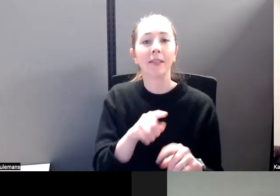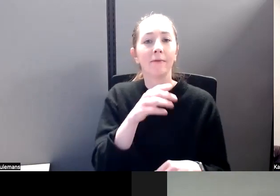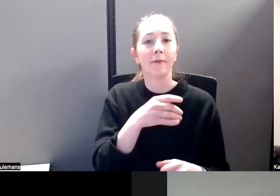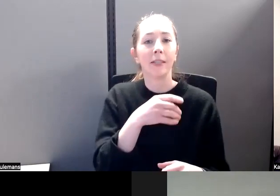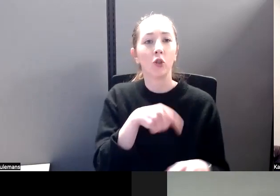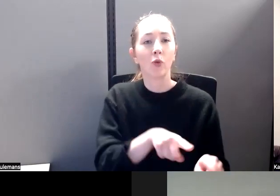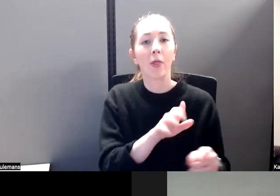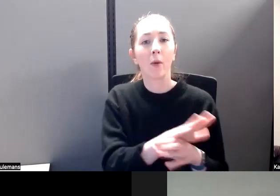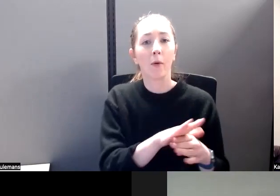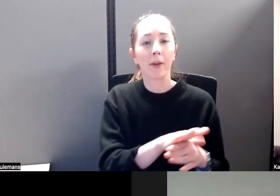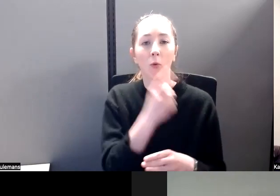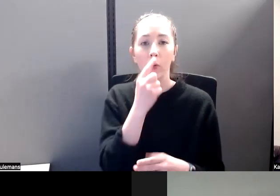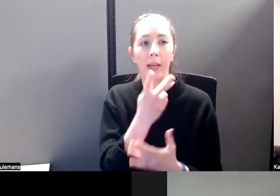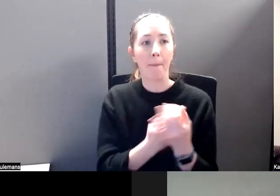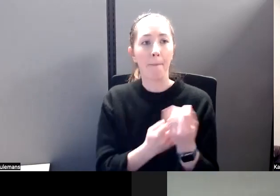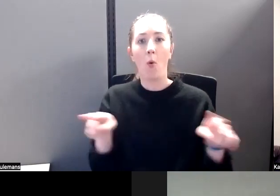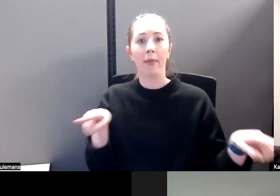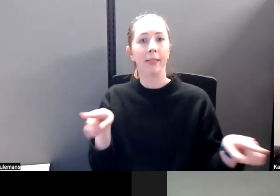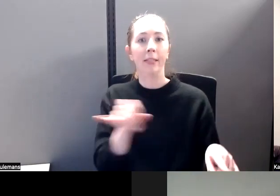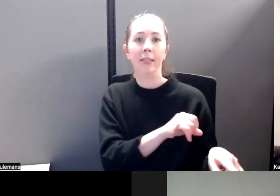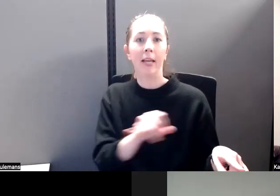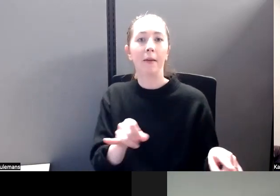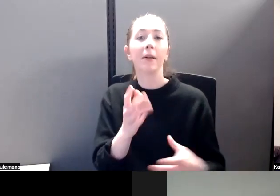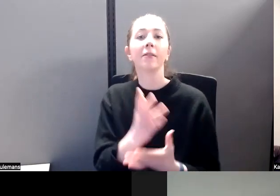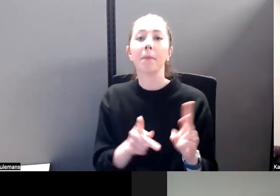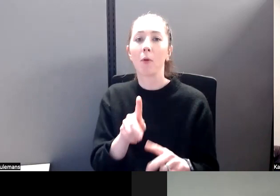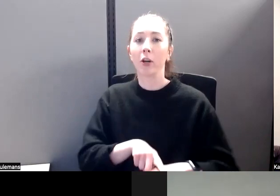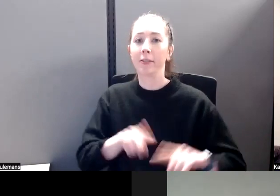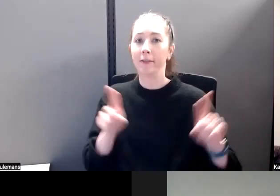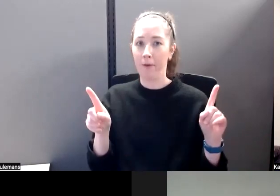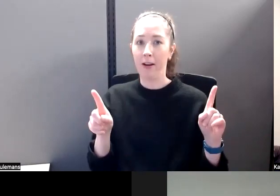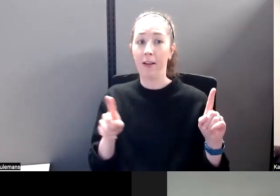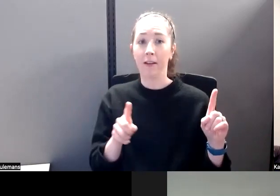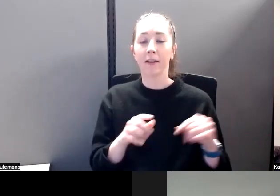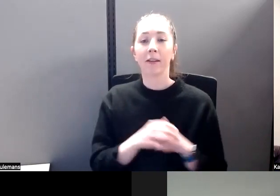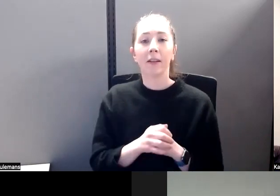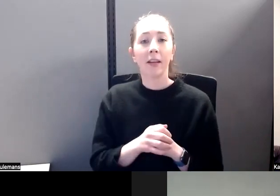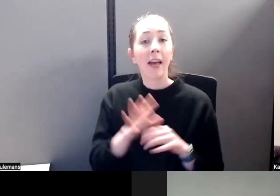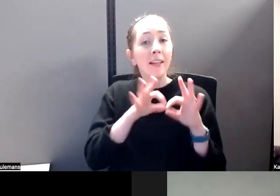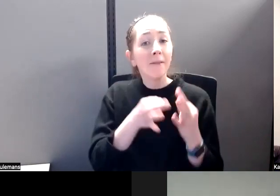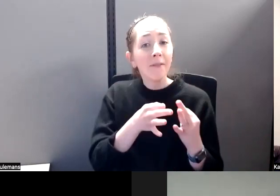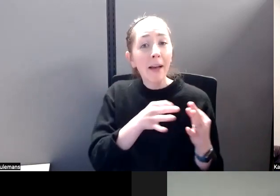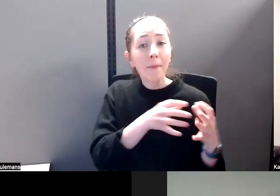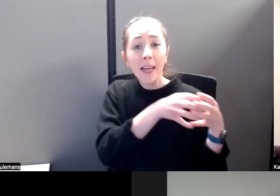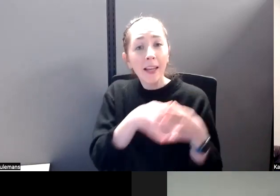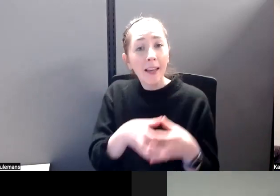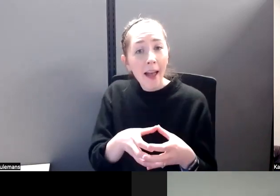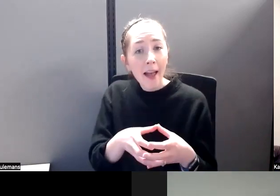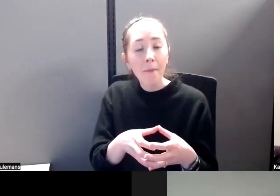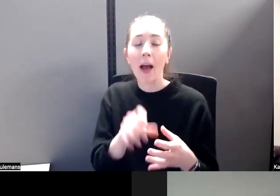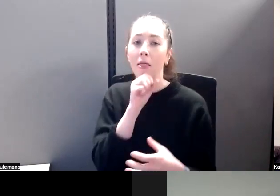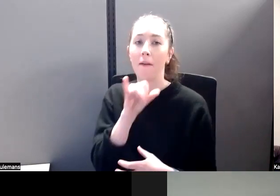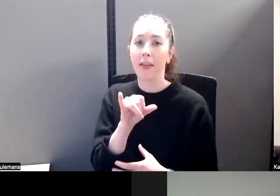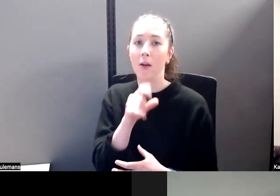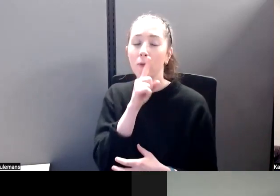And you know, it's a compliment, because that's not always true of everybody, right? He brought his family on, which I loved. That was one of the